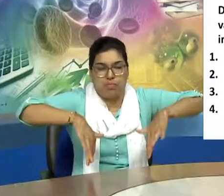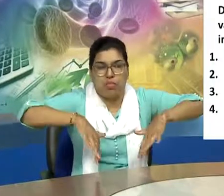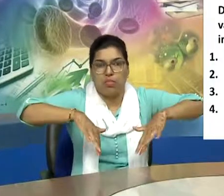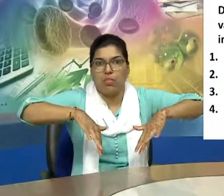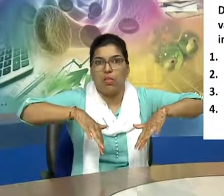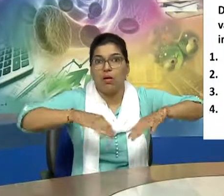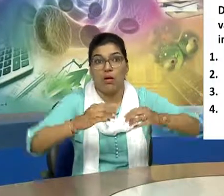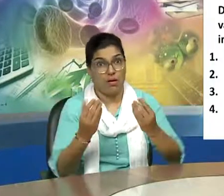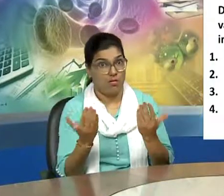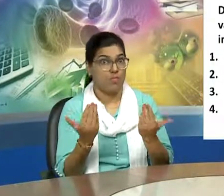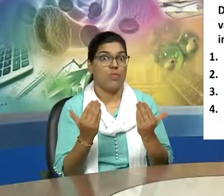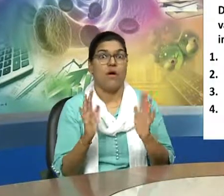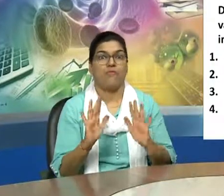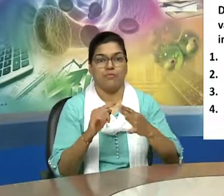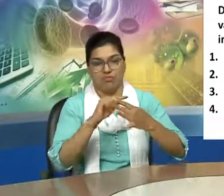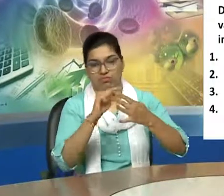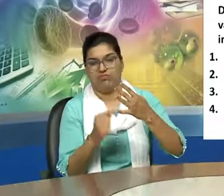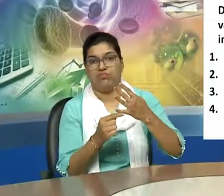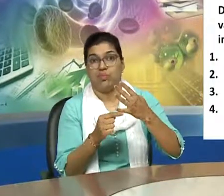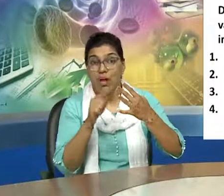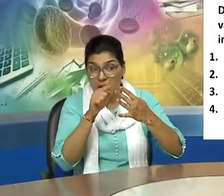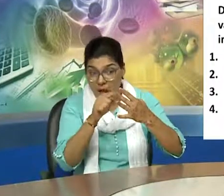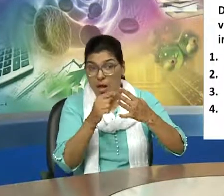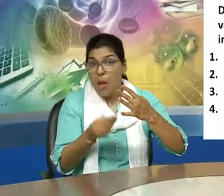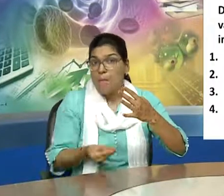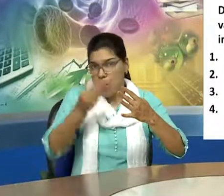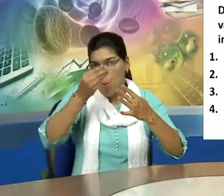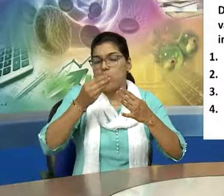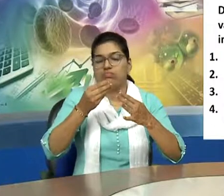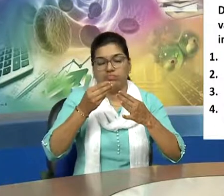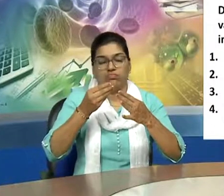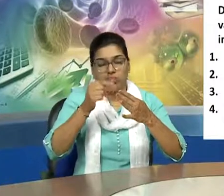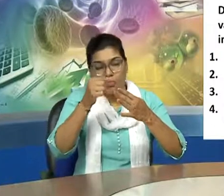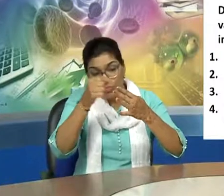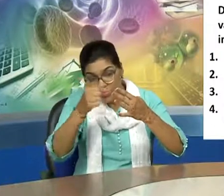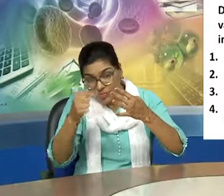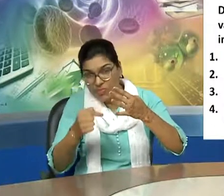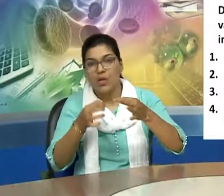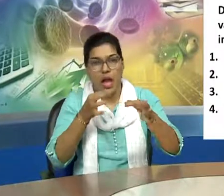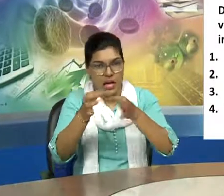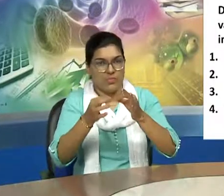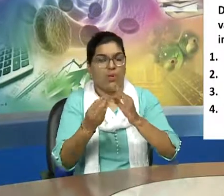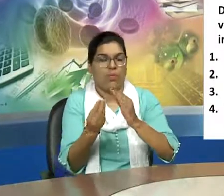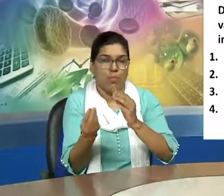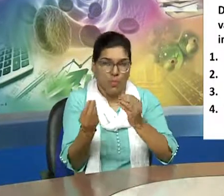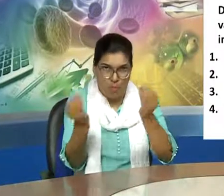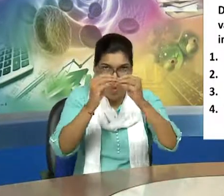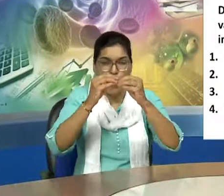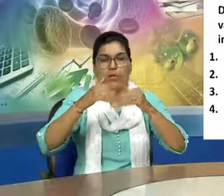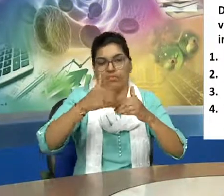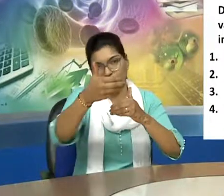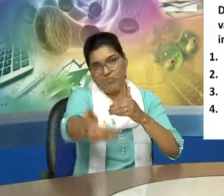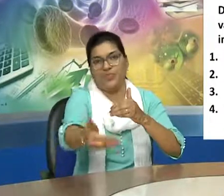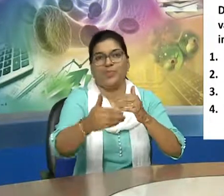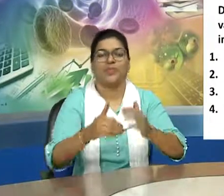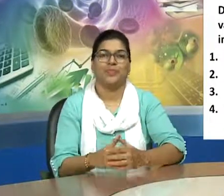which occurs due to industrialization and mining of various metals and